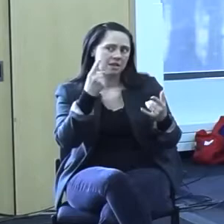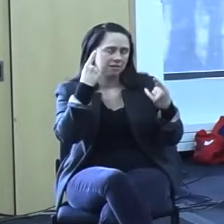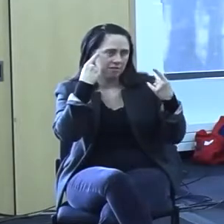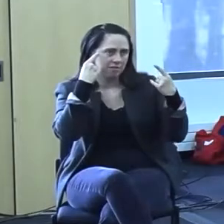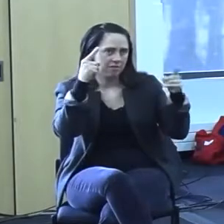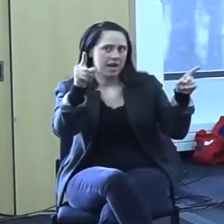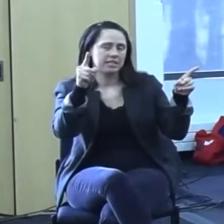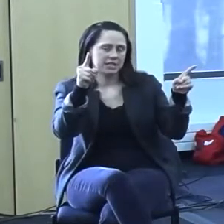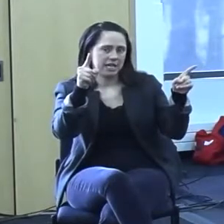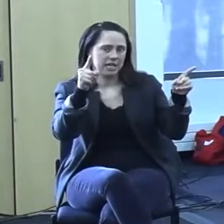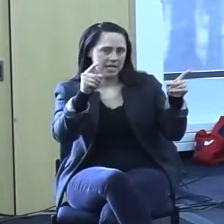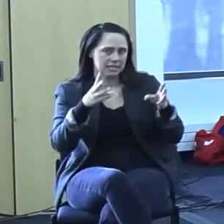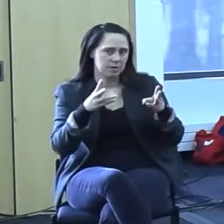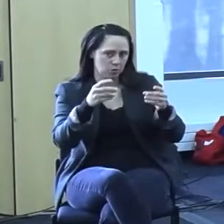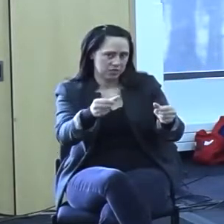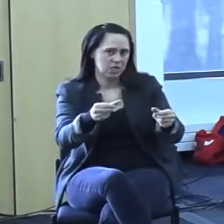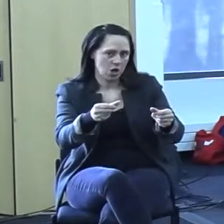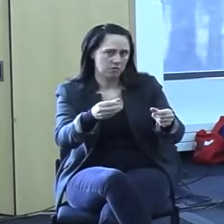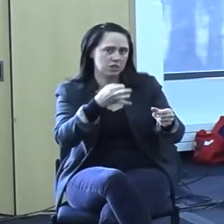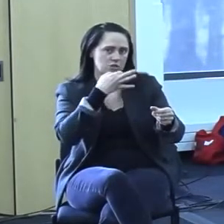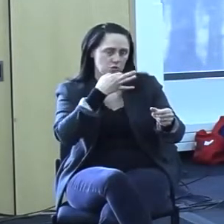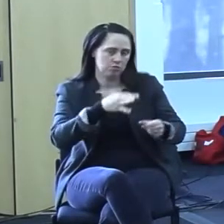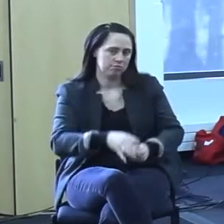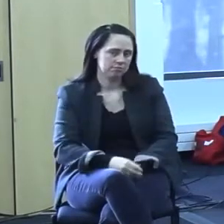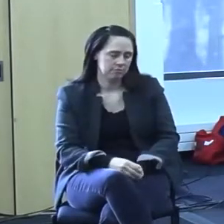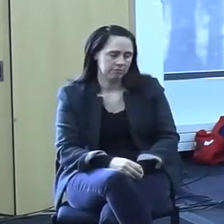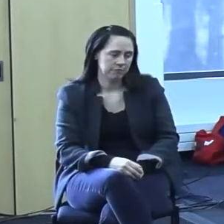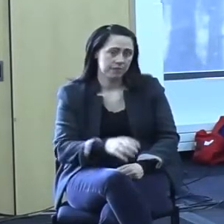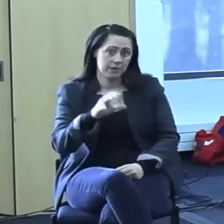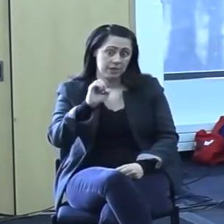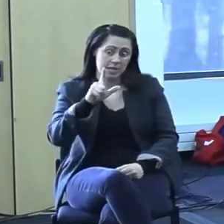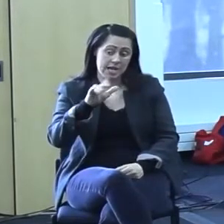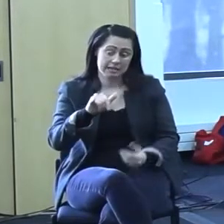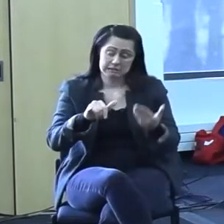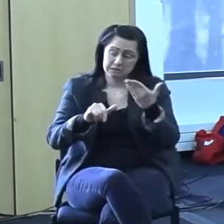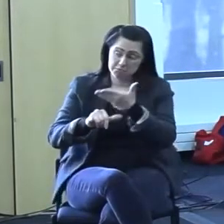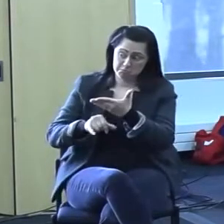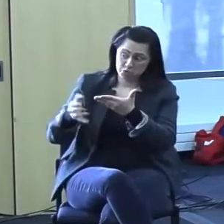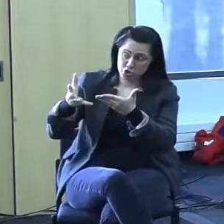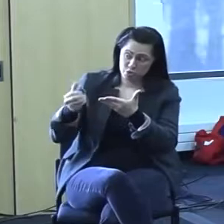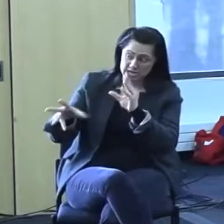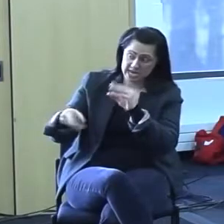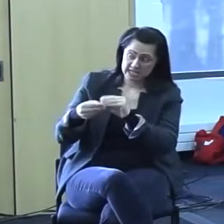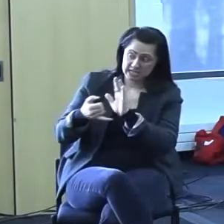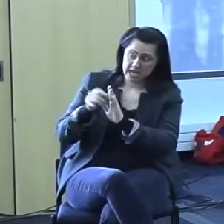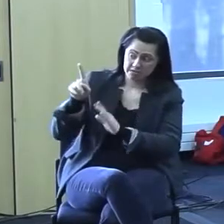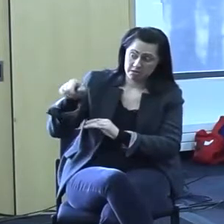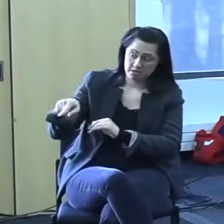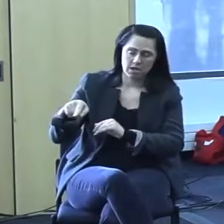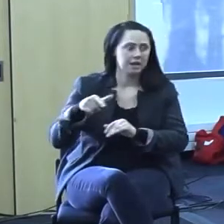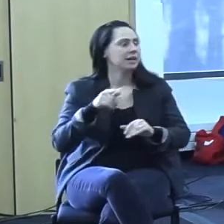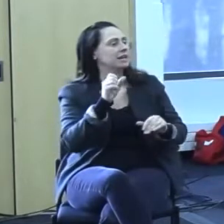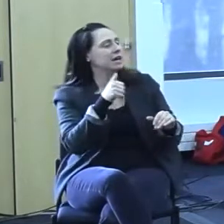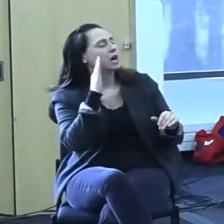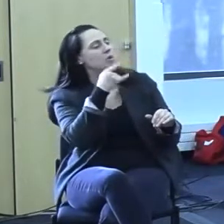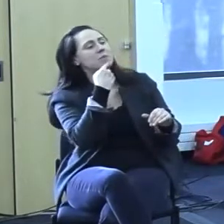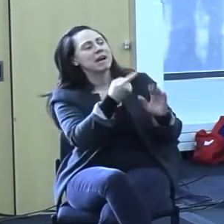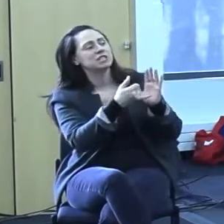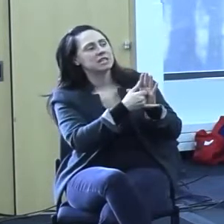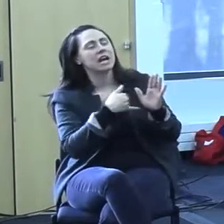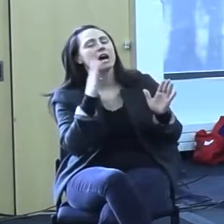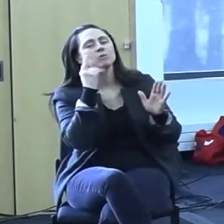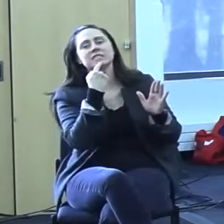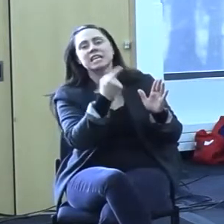finally being resolved soon. Esley, do you want to? Yeah, I was actually going to mention that I would